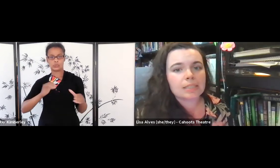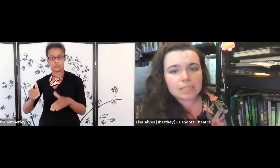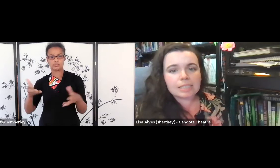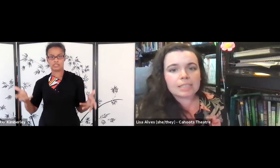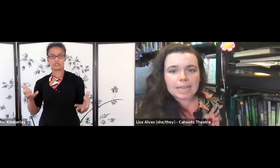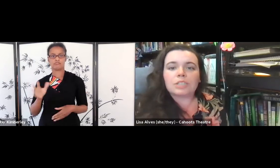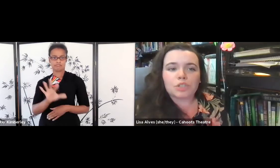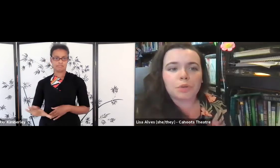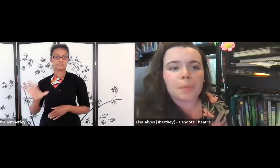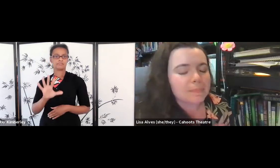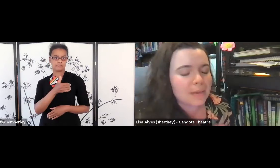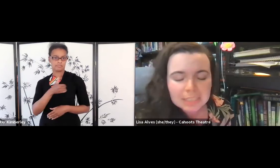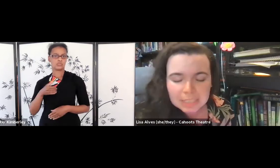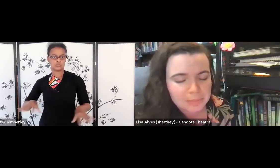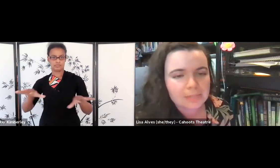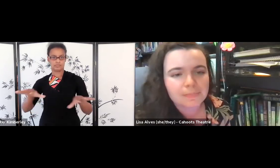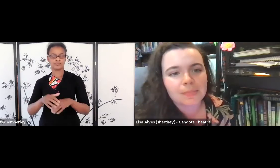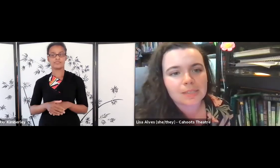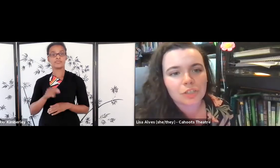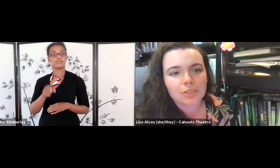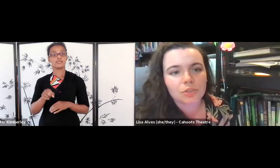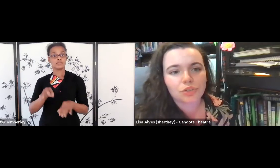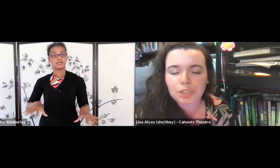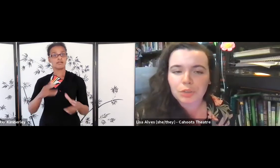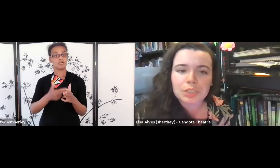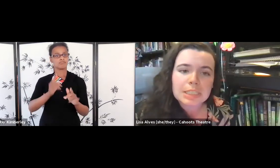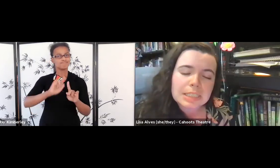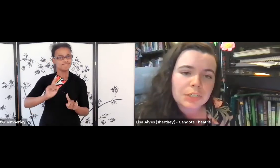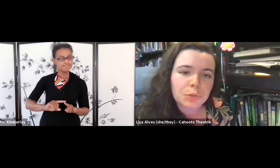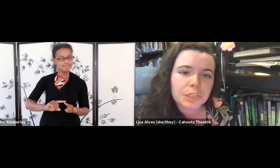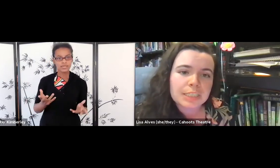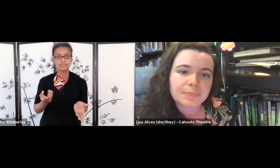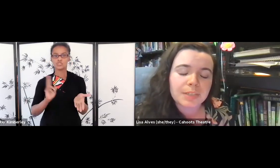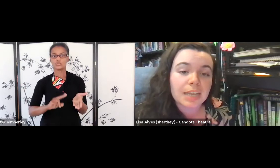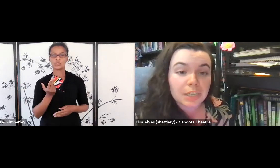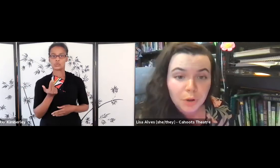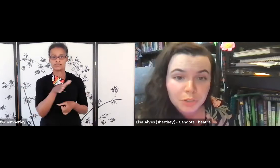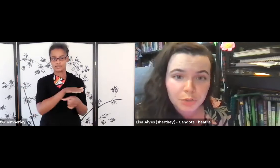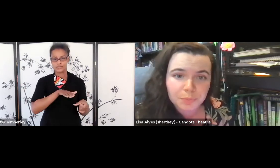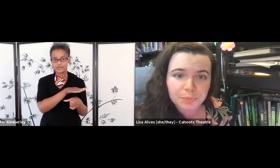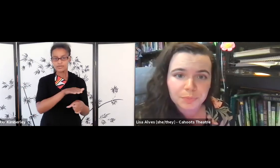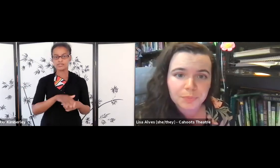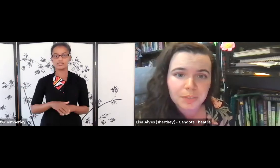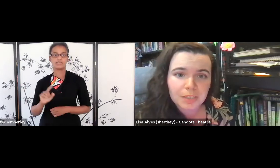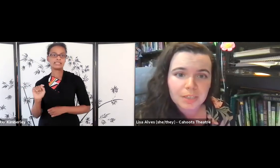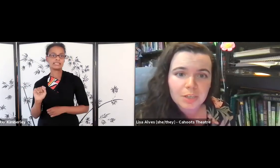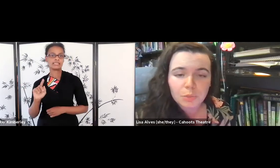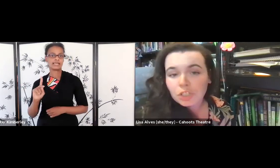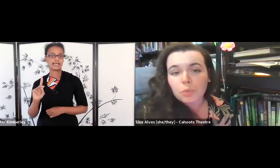This land is known by many names, such as Treaty 13 territory and Dugaranto, which is a word